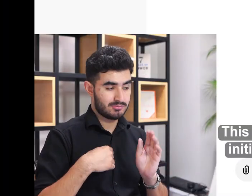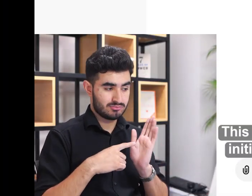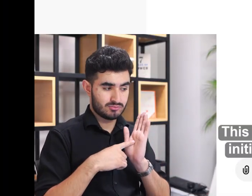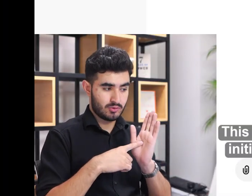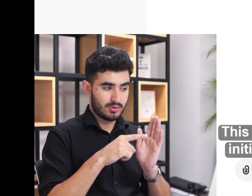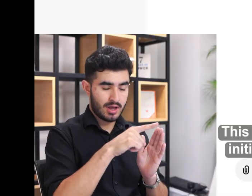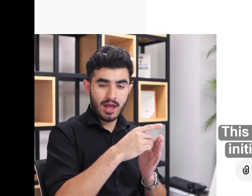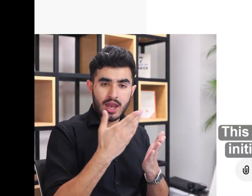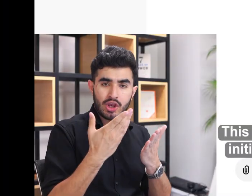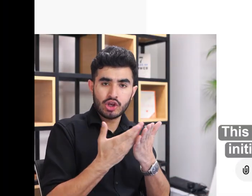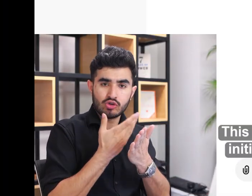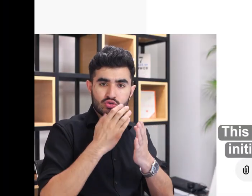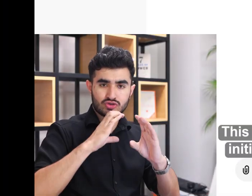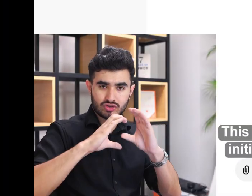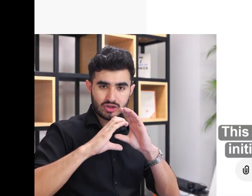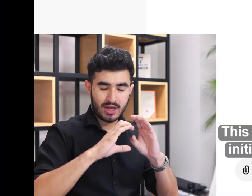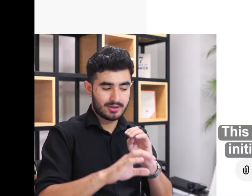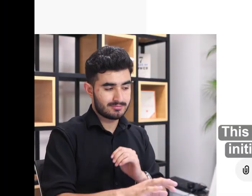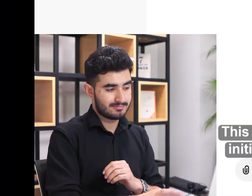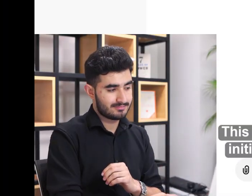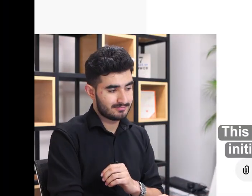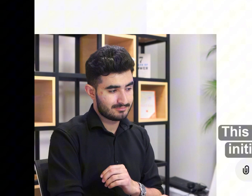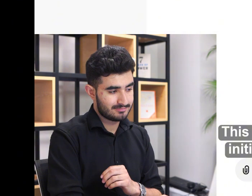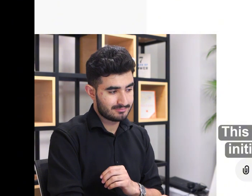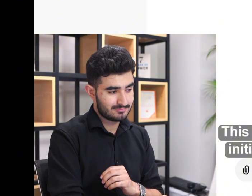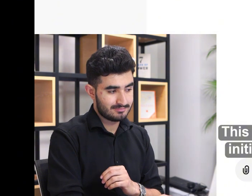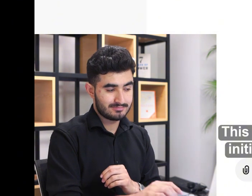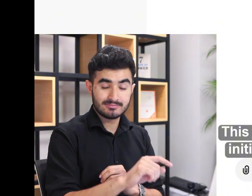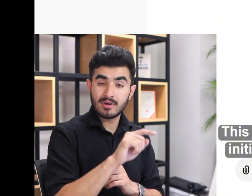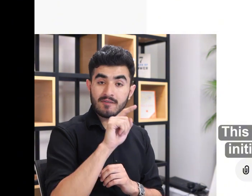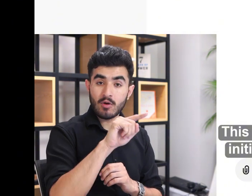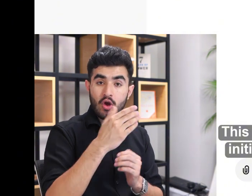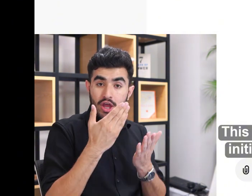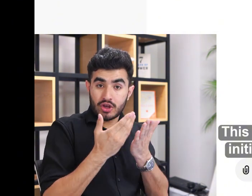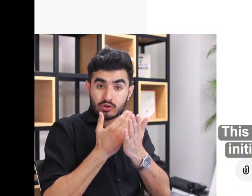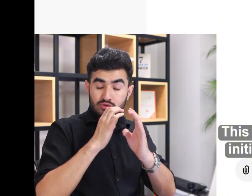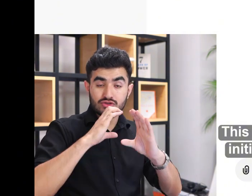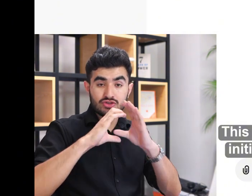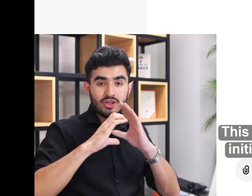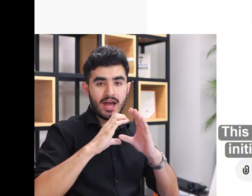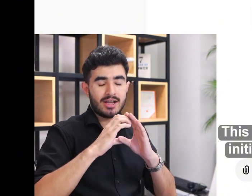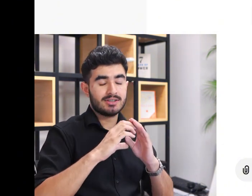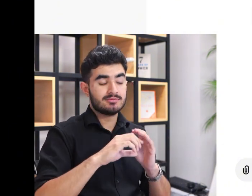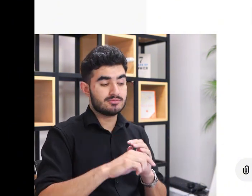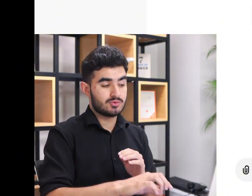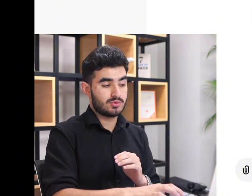This is the new chat. You click on it to initiate a new chat with the Chat GPT.